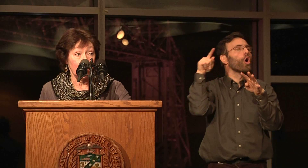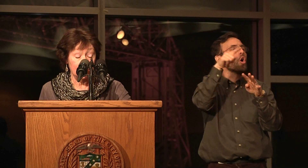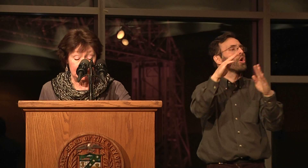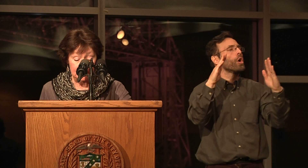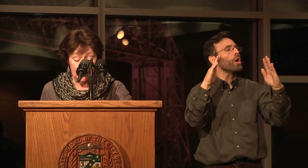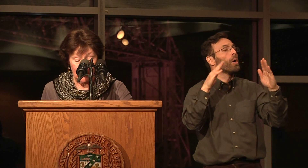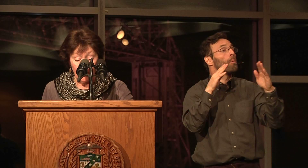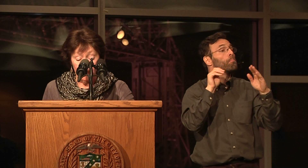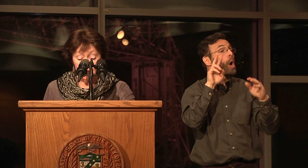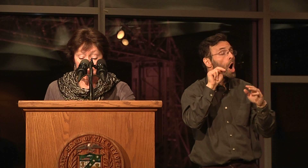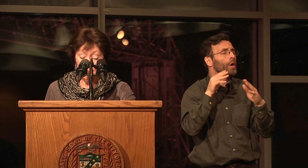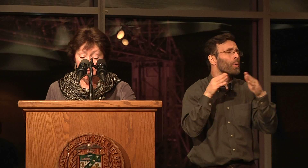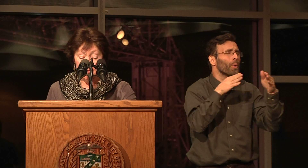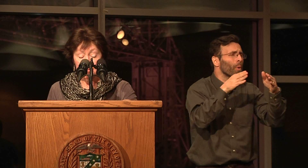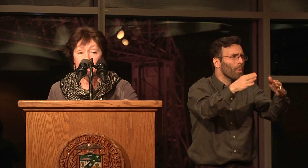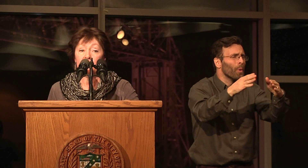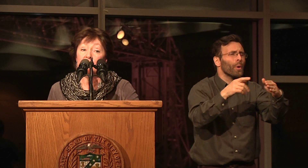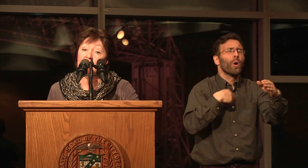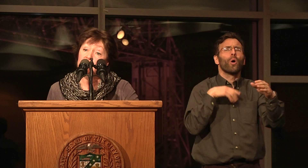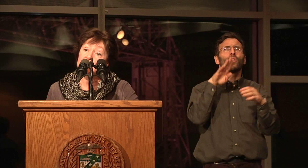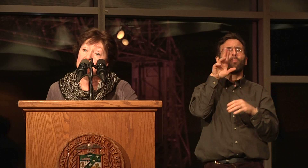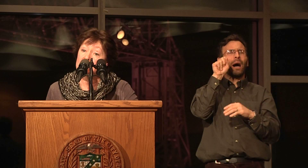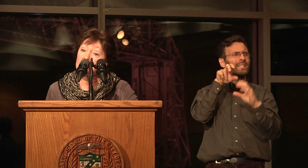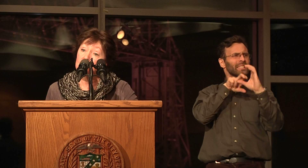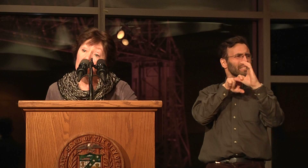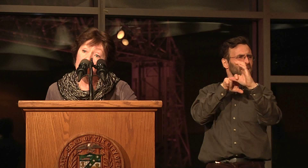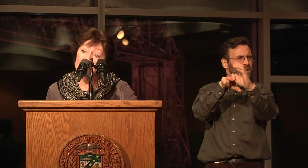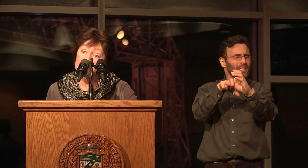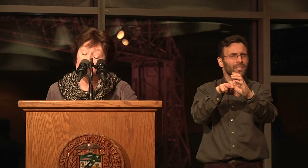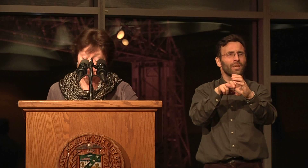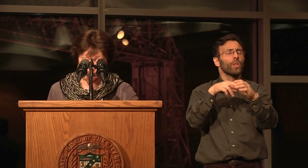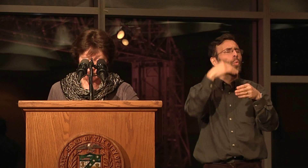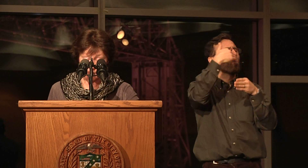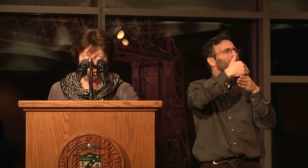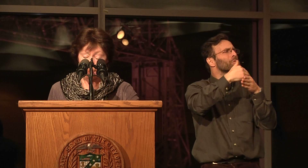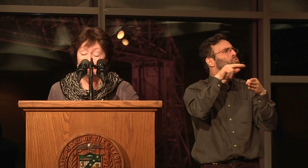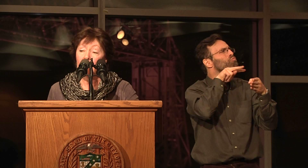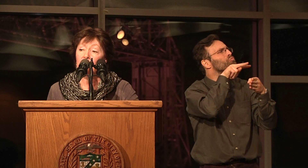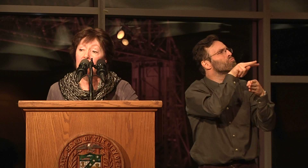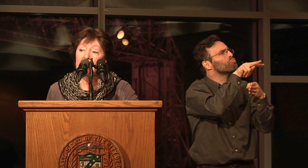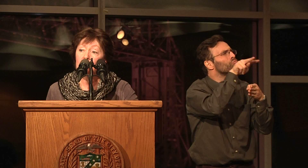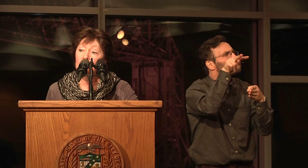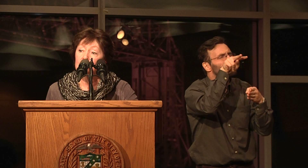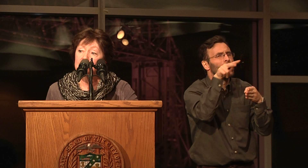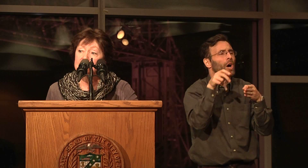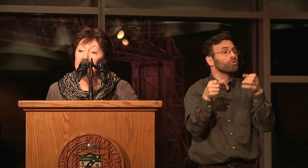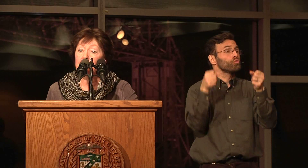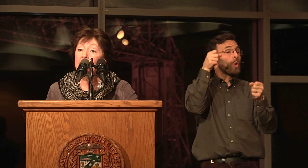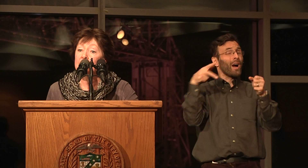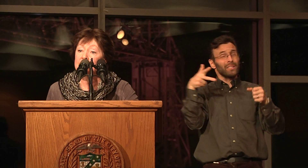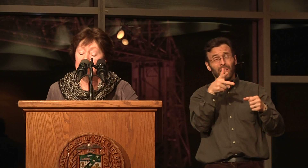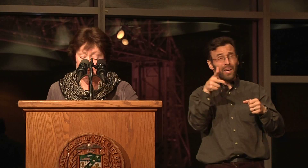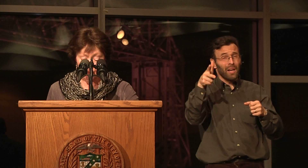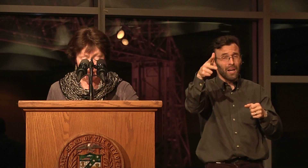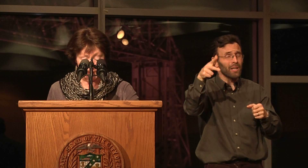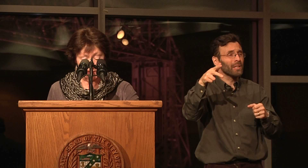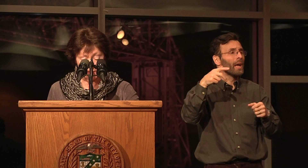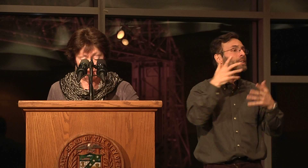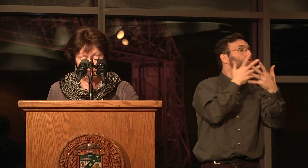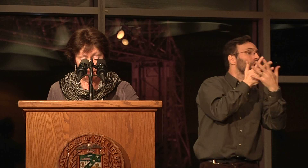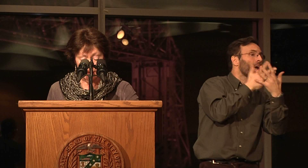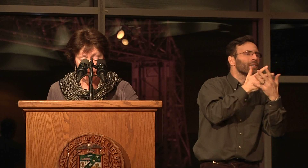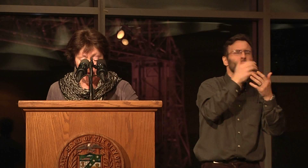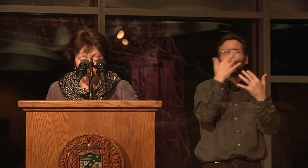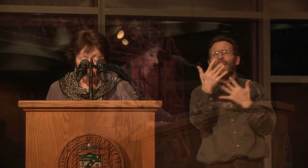or the bus, through the windows of kitchens and trucks, of waiting rooms and